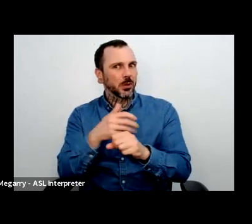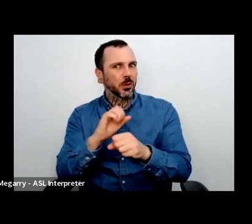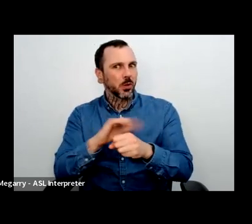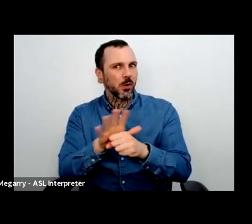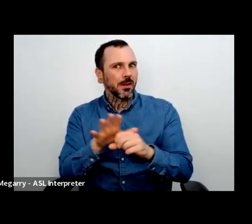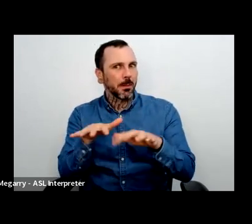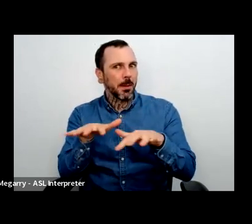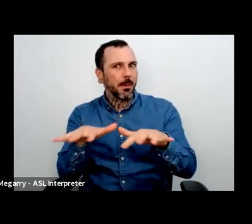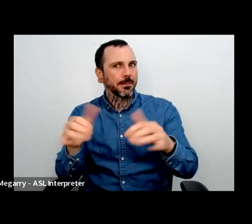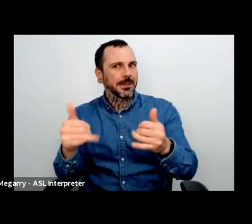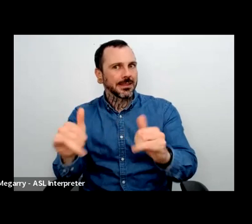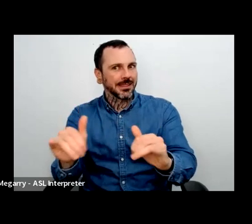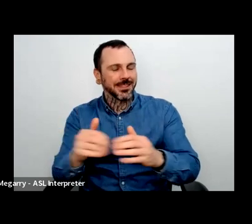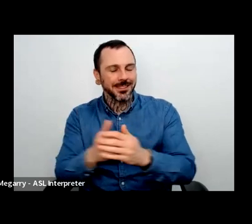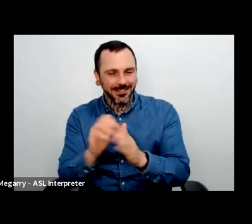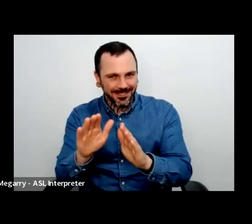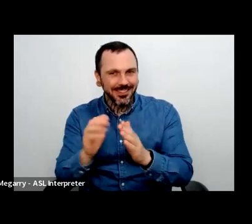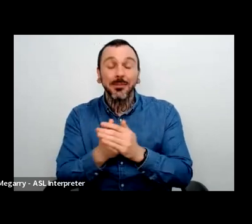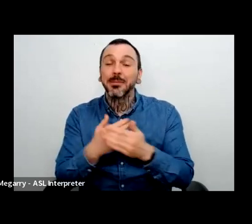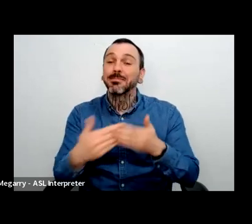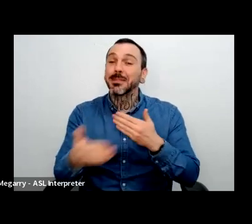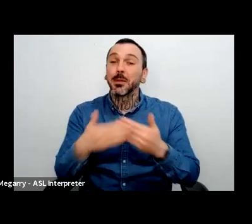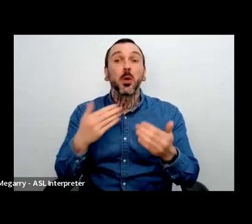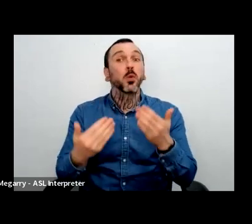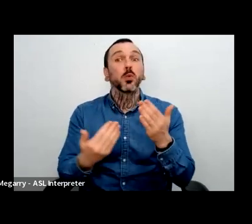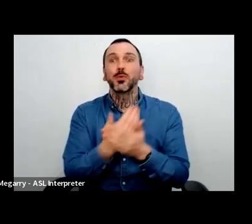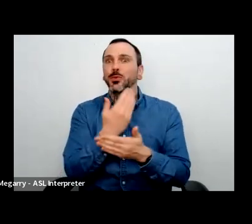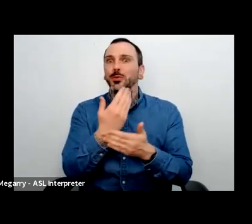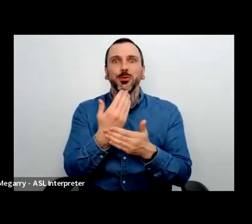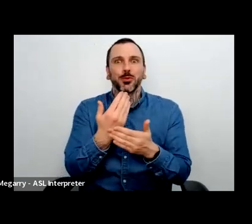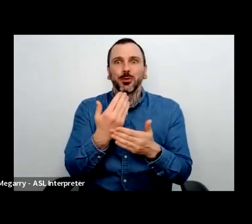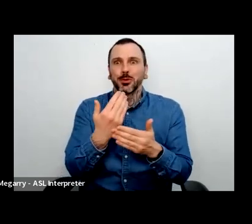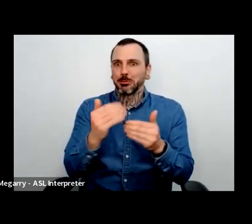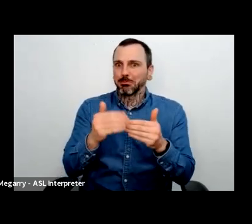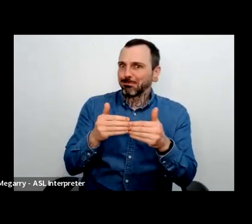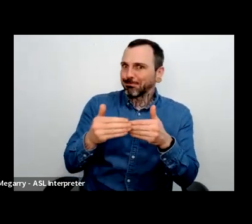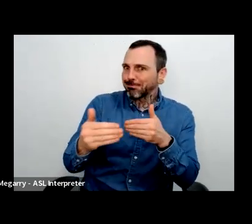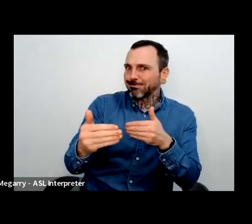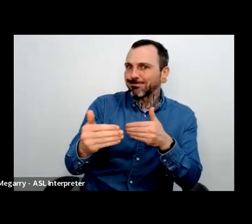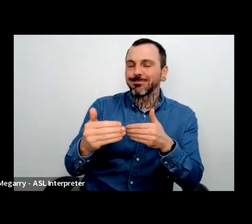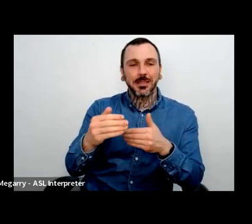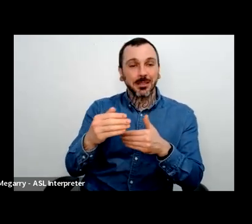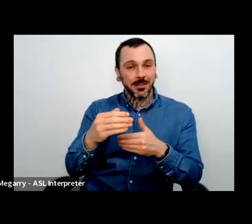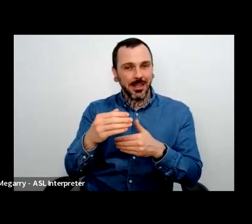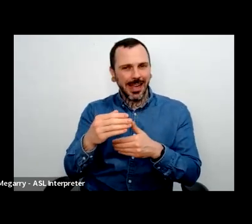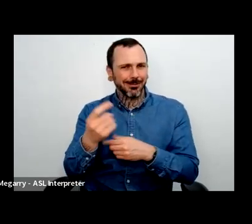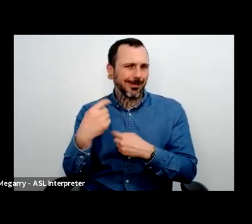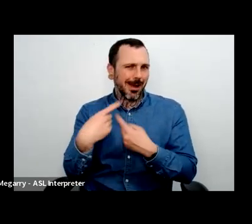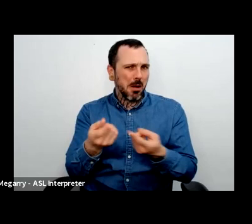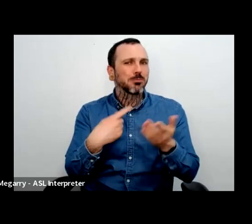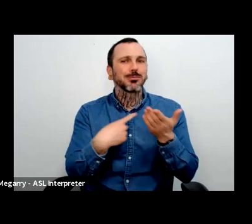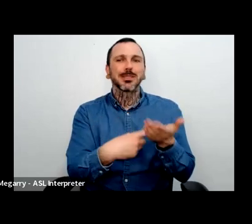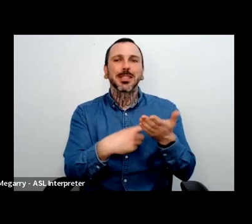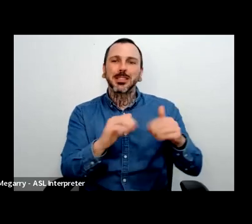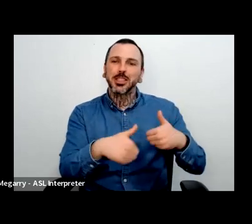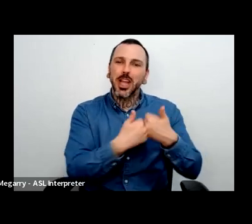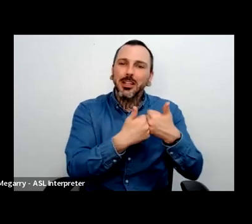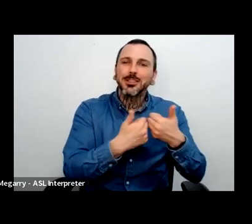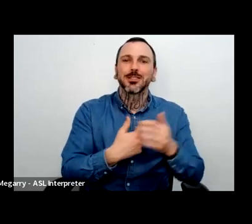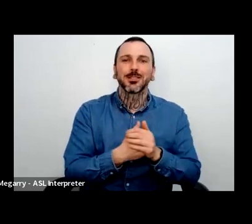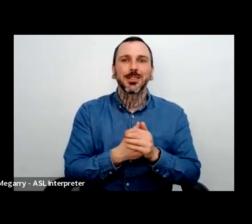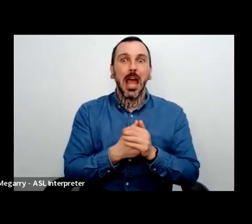into this new phase, and there have been moments you've talked about challenges, and there's also been moments you've talked about great things happening.